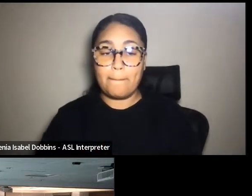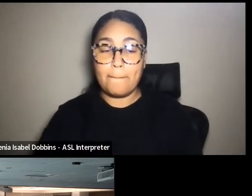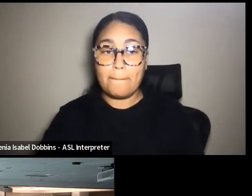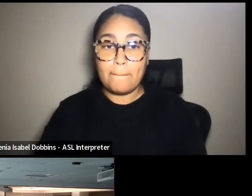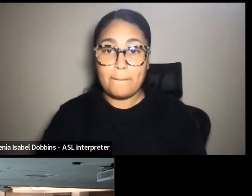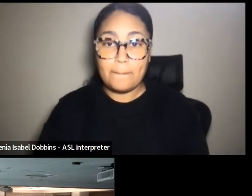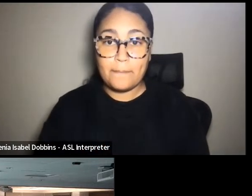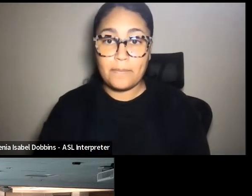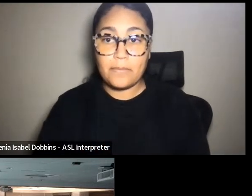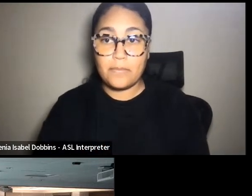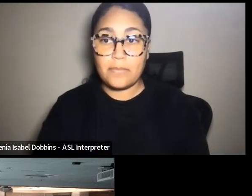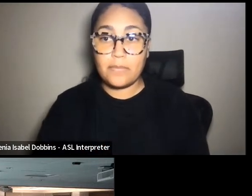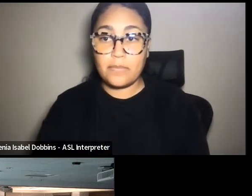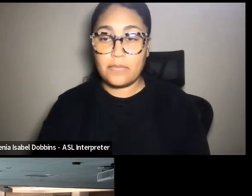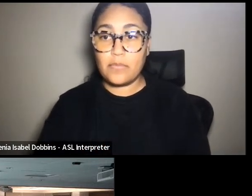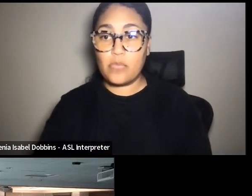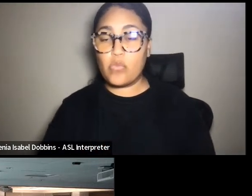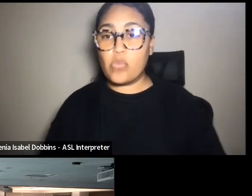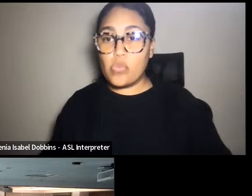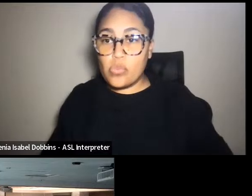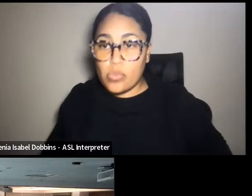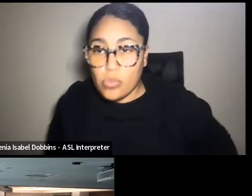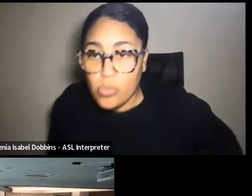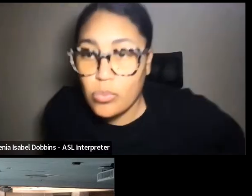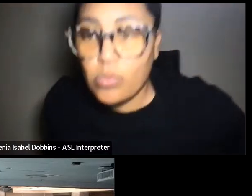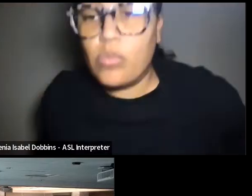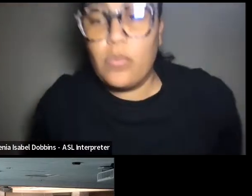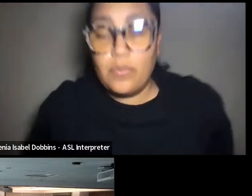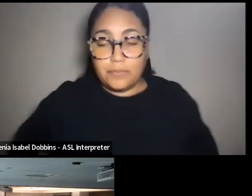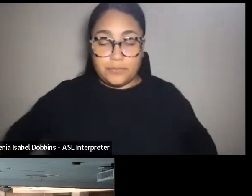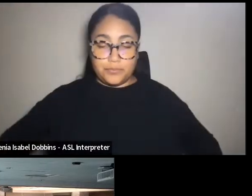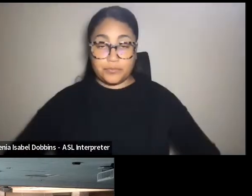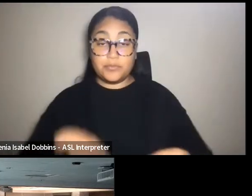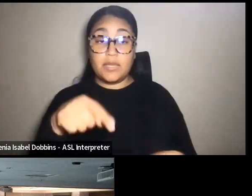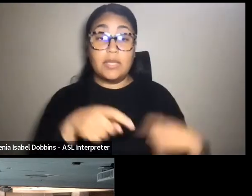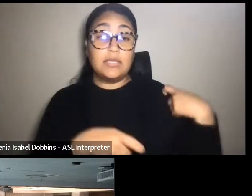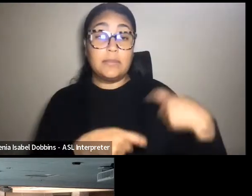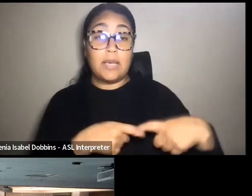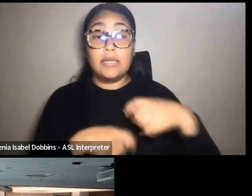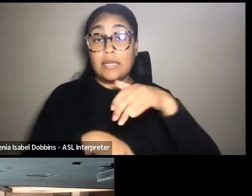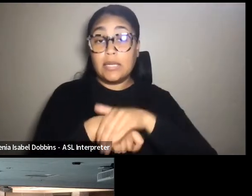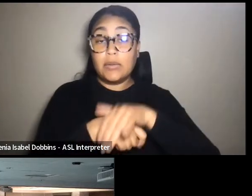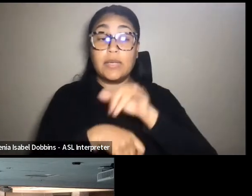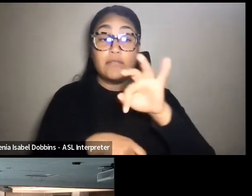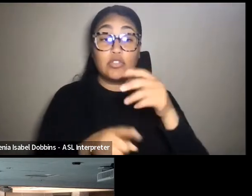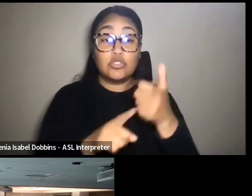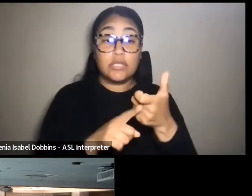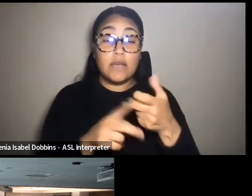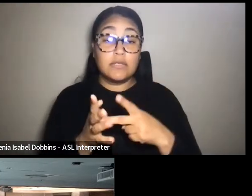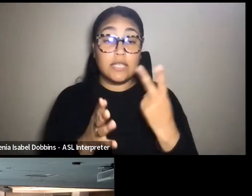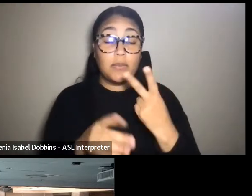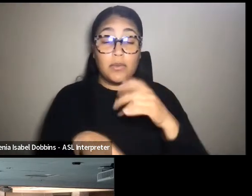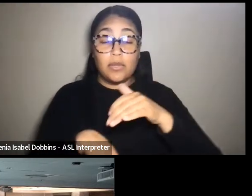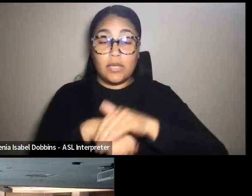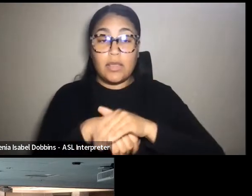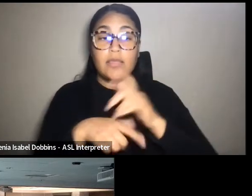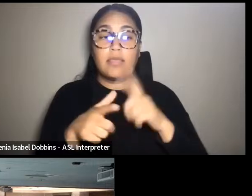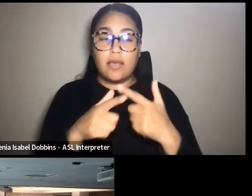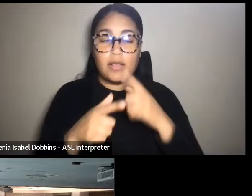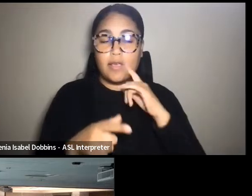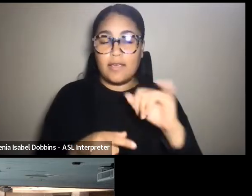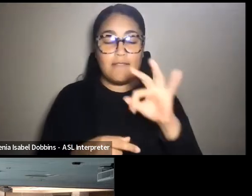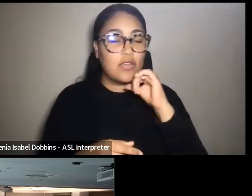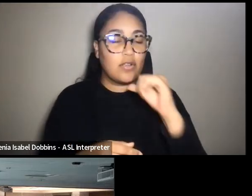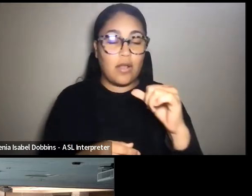will have simultaneous bidirectional interpretation into English and Spanish. If you're bilingual, you don't have to click anything. But if you're